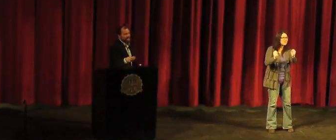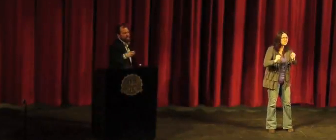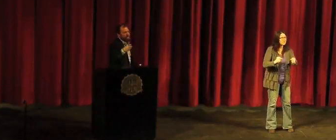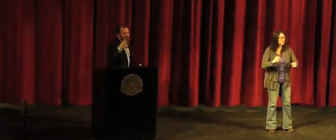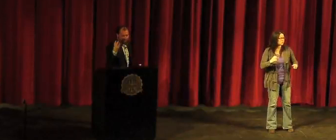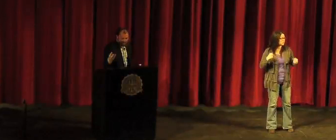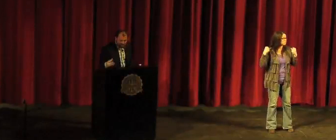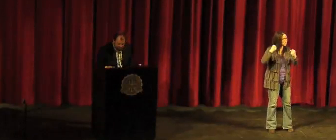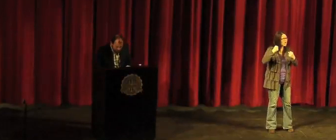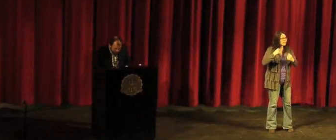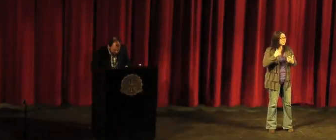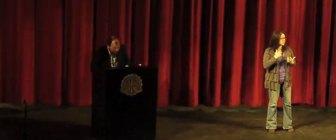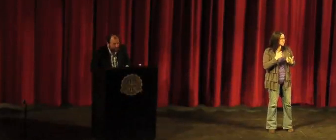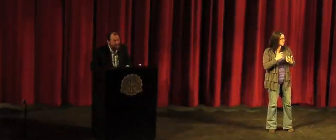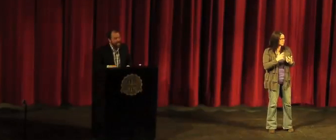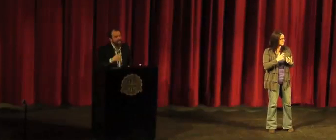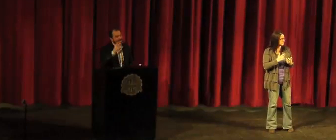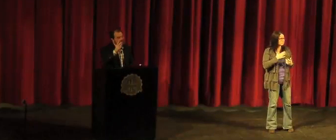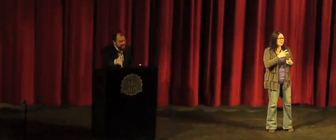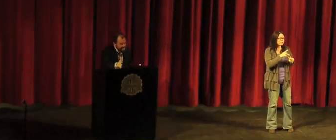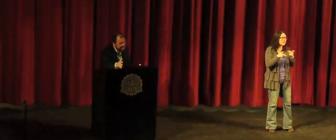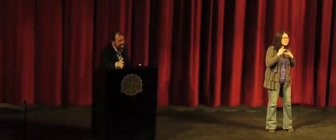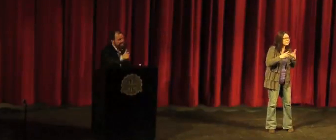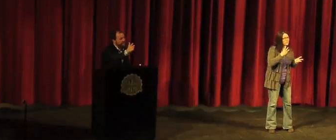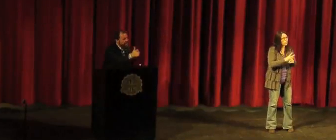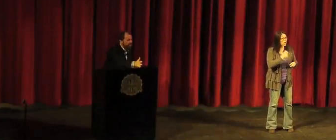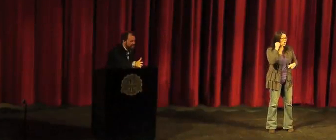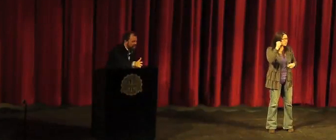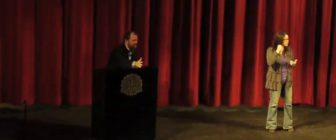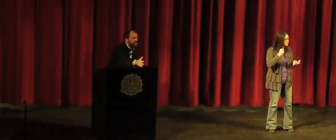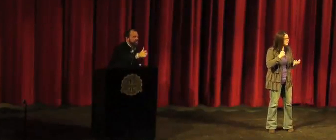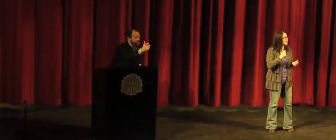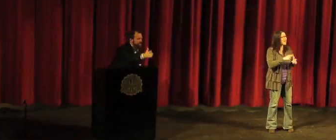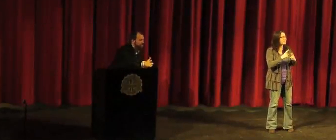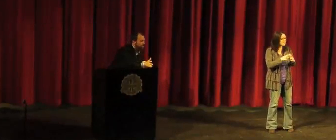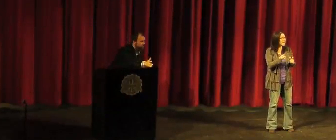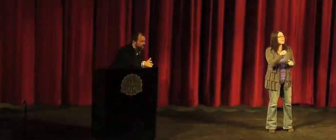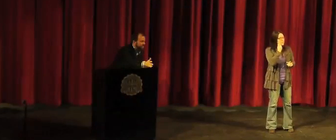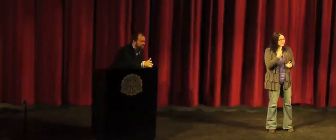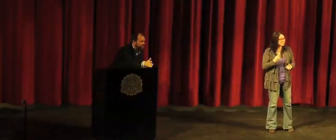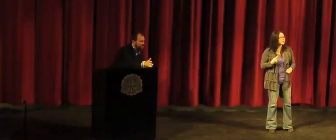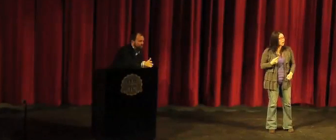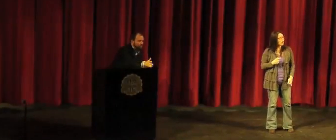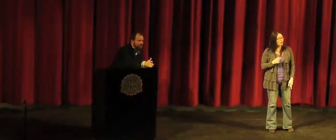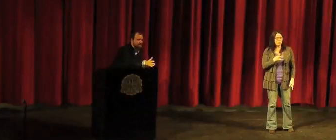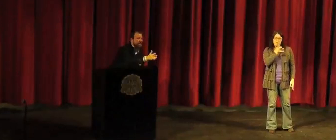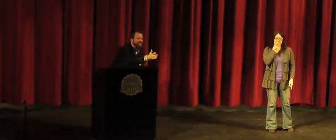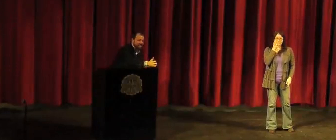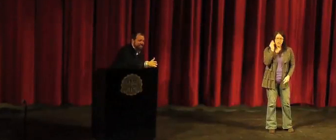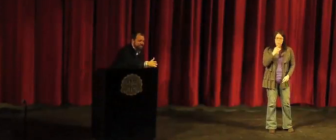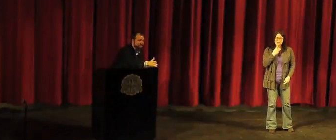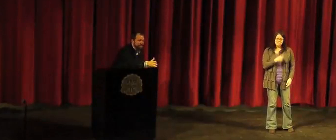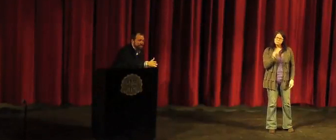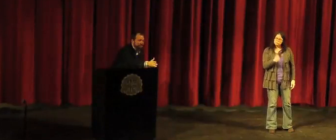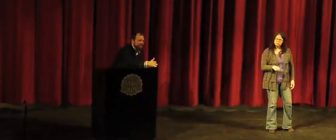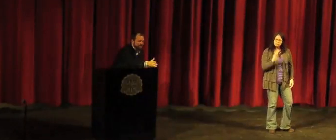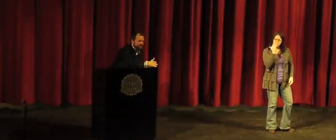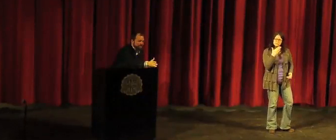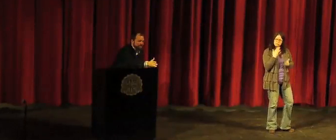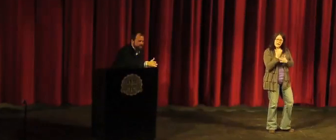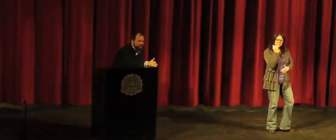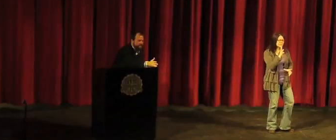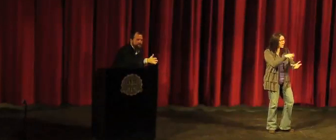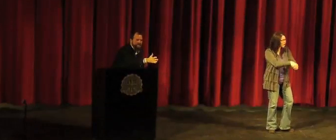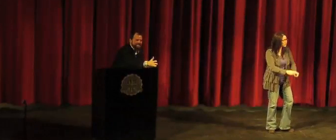might, about a place in the world, and then it makes sense for that young Nebraska farm boy to say, this seems like a good